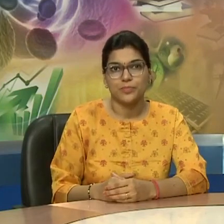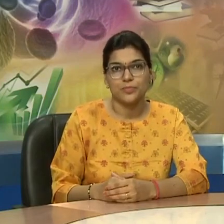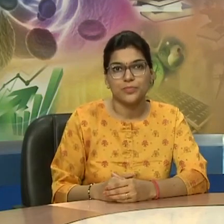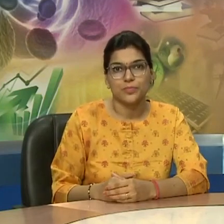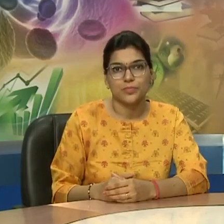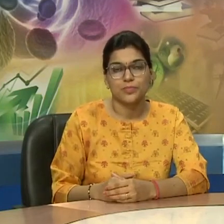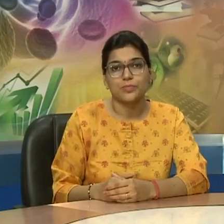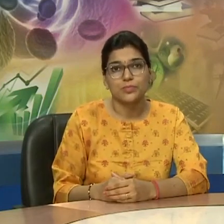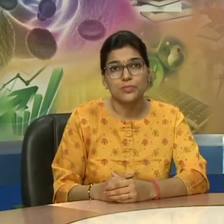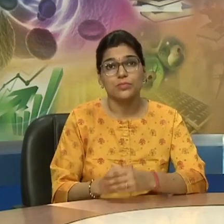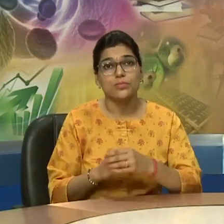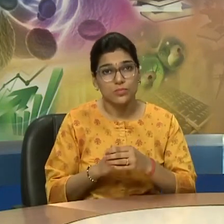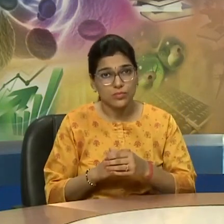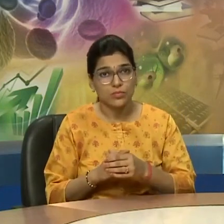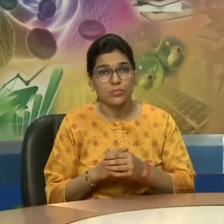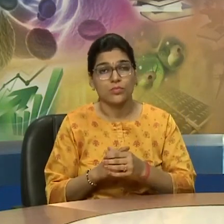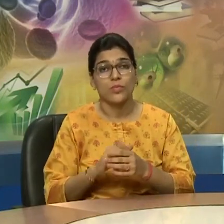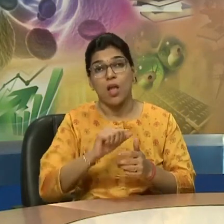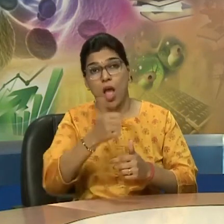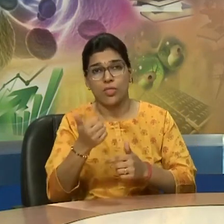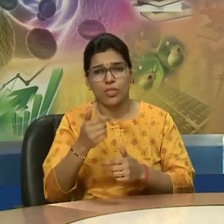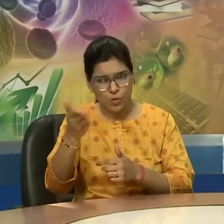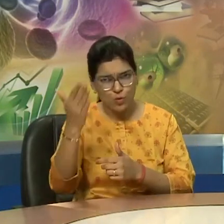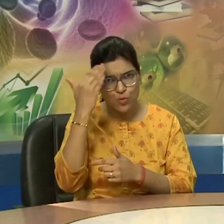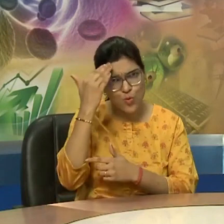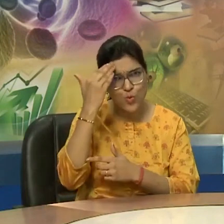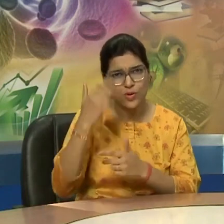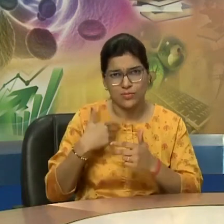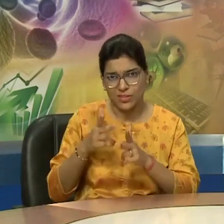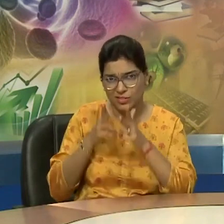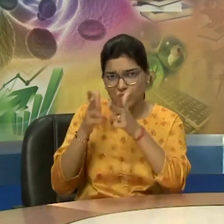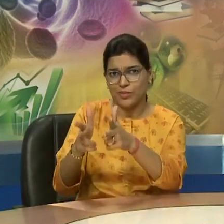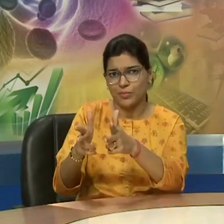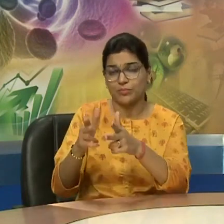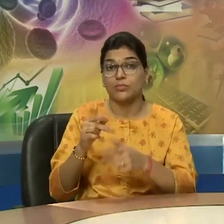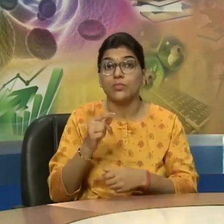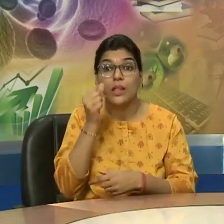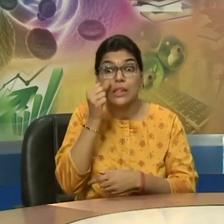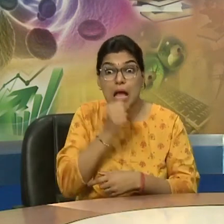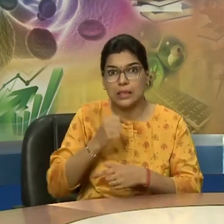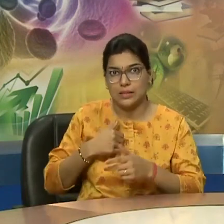And